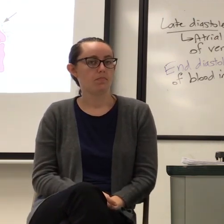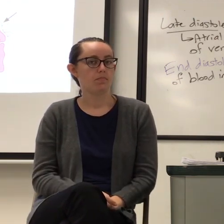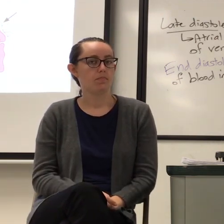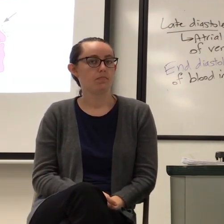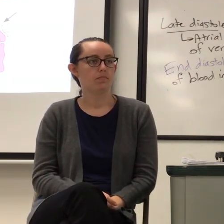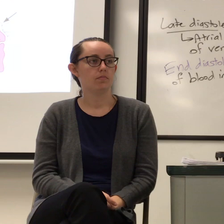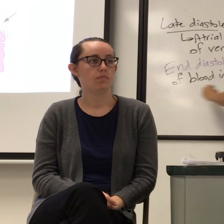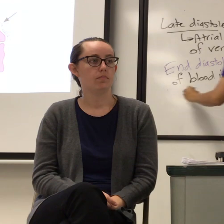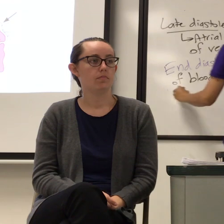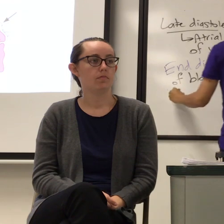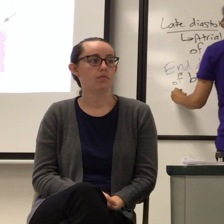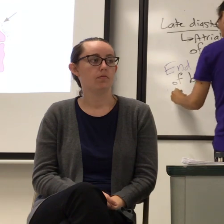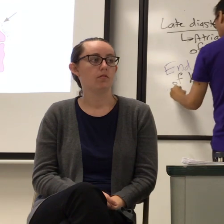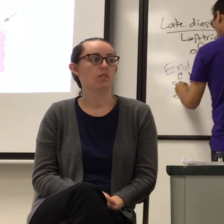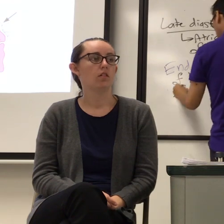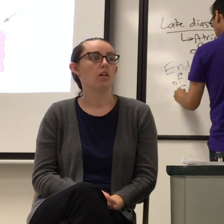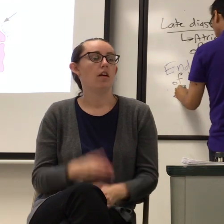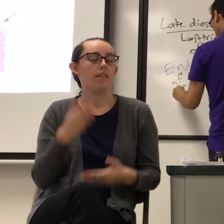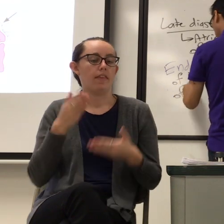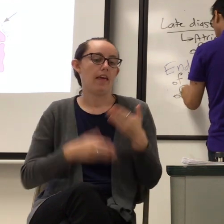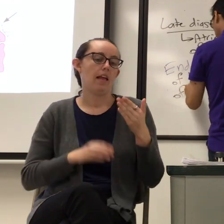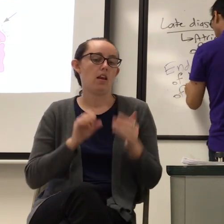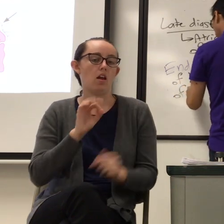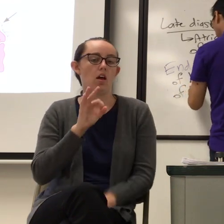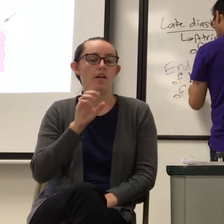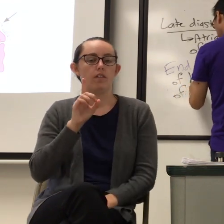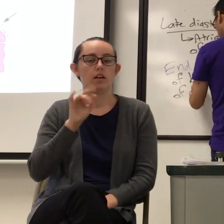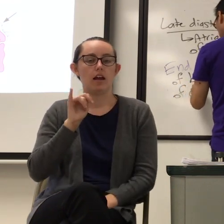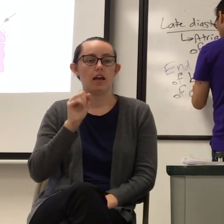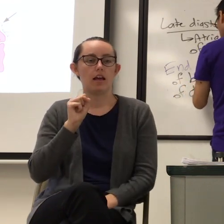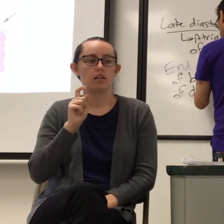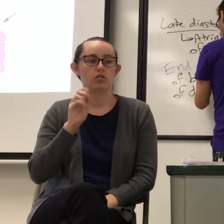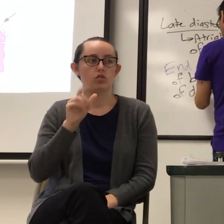at the end of diastole.